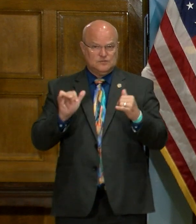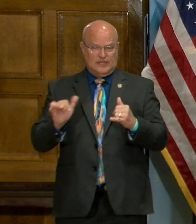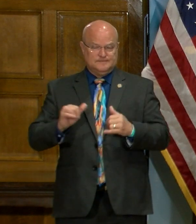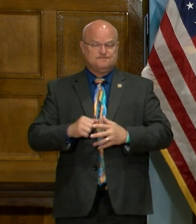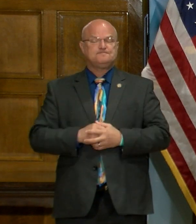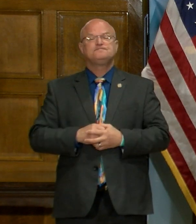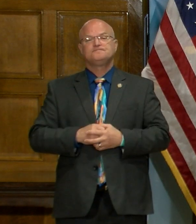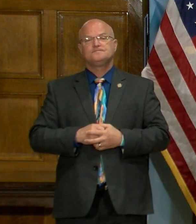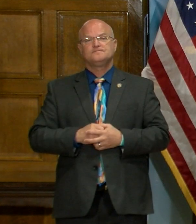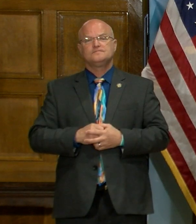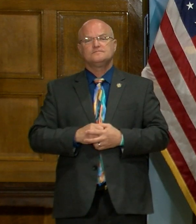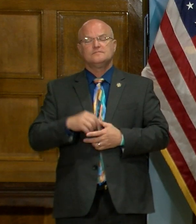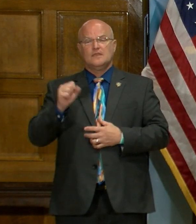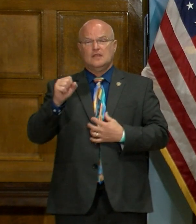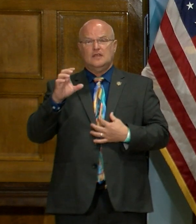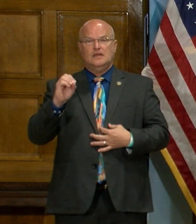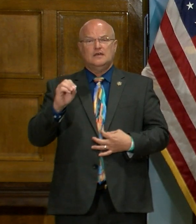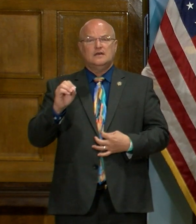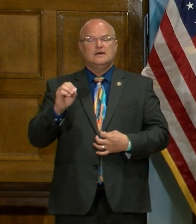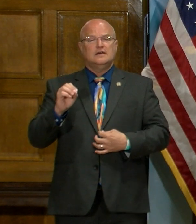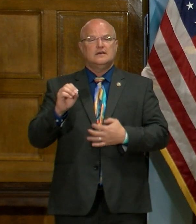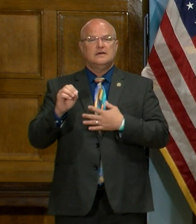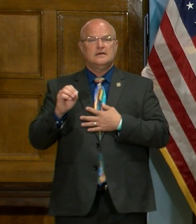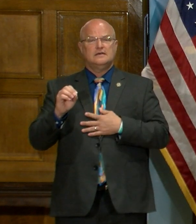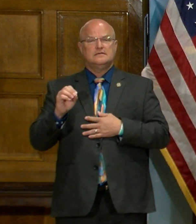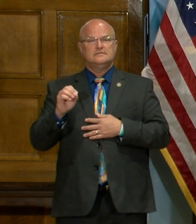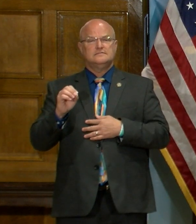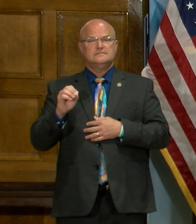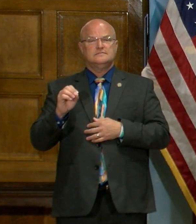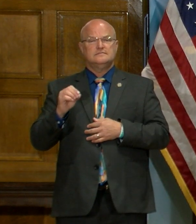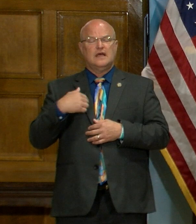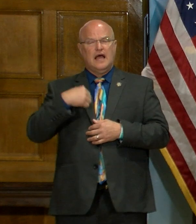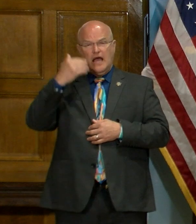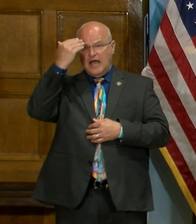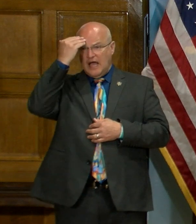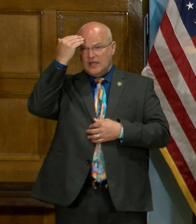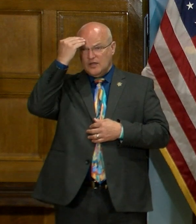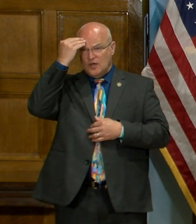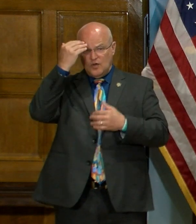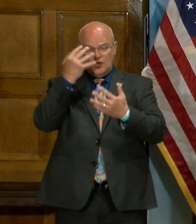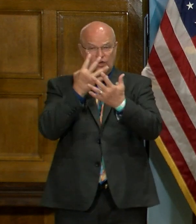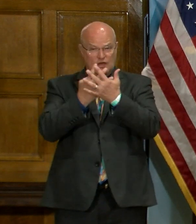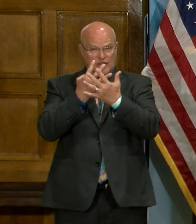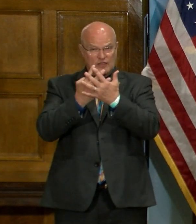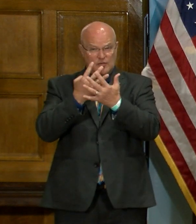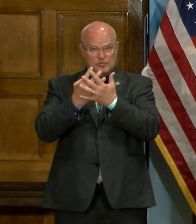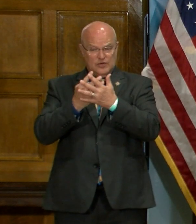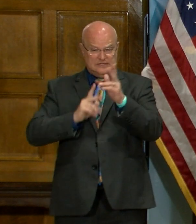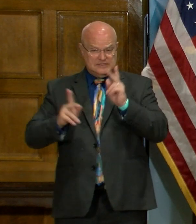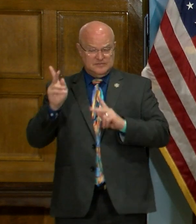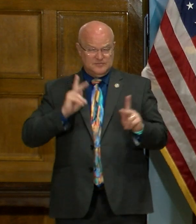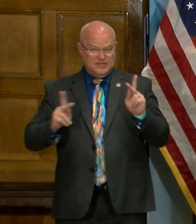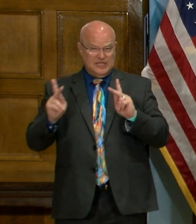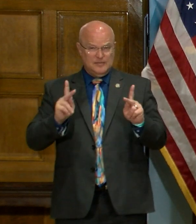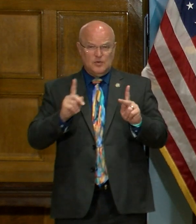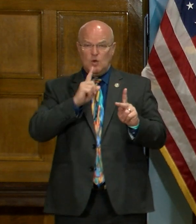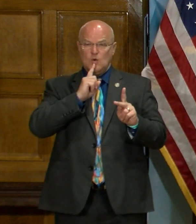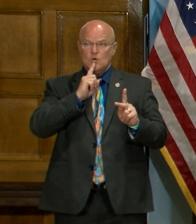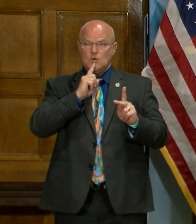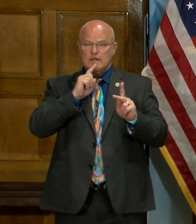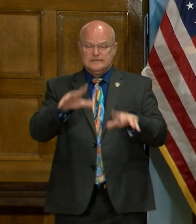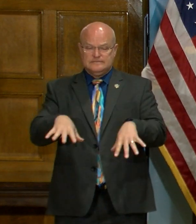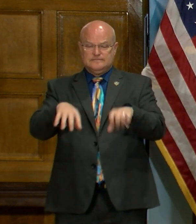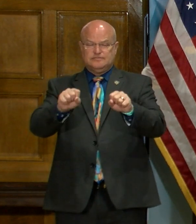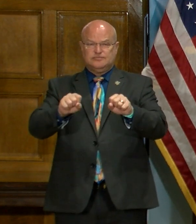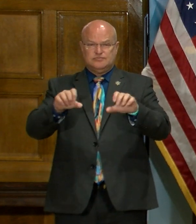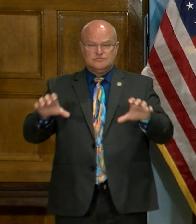well. And so I know that the prison officials are taking extra steps